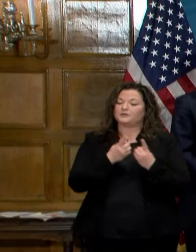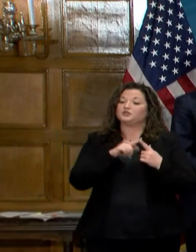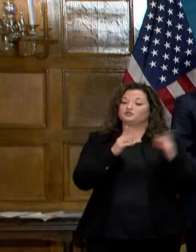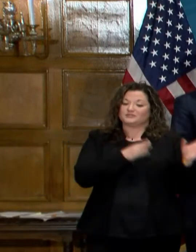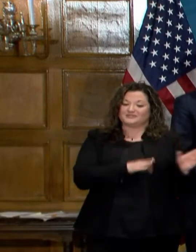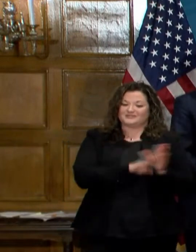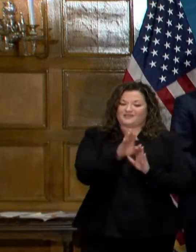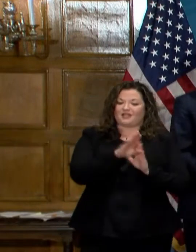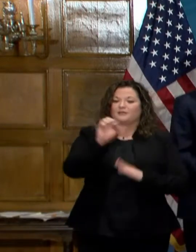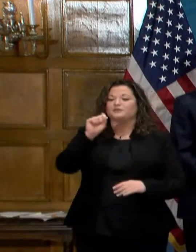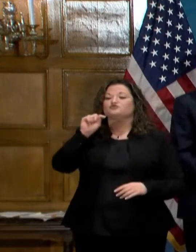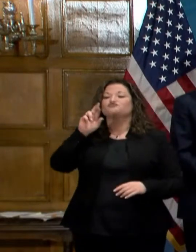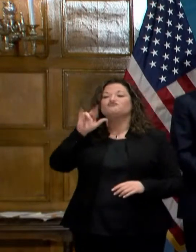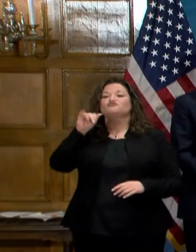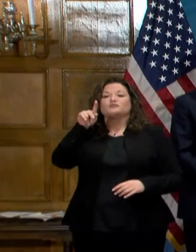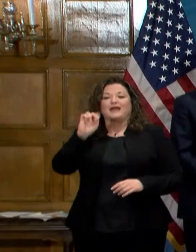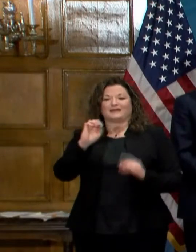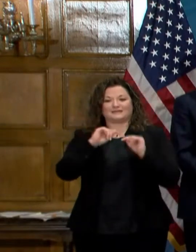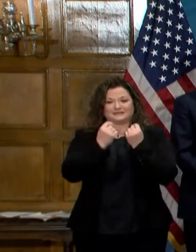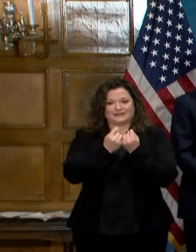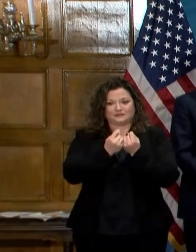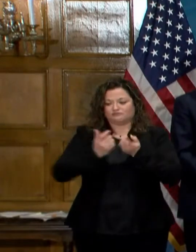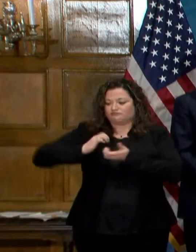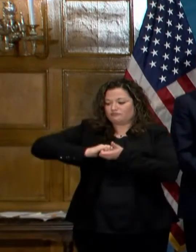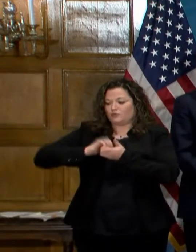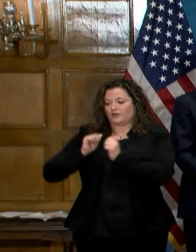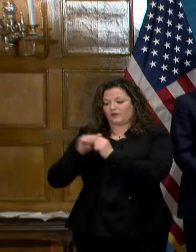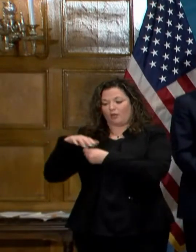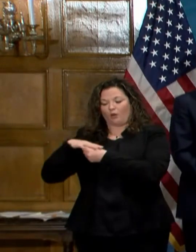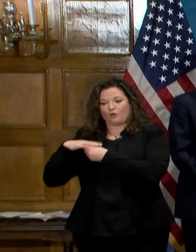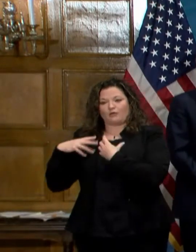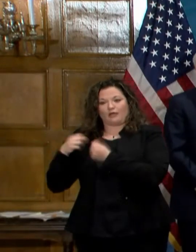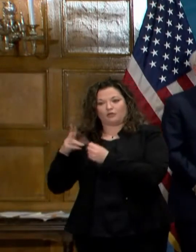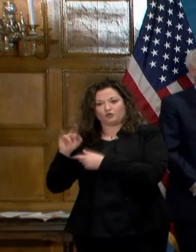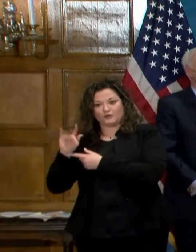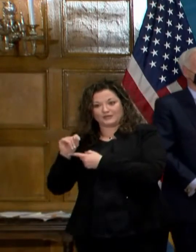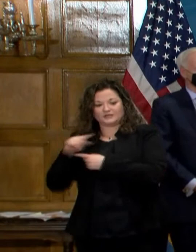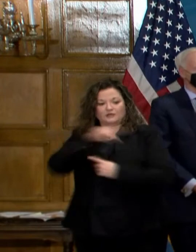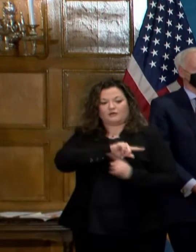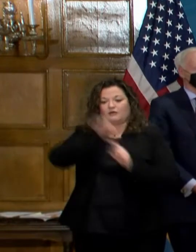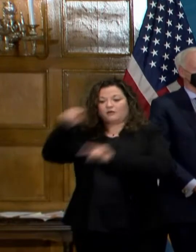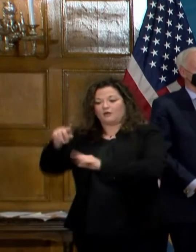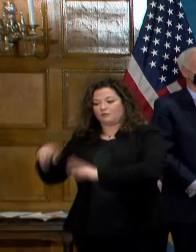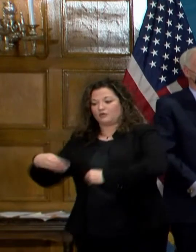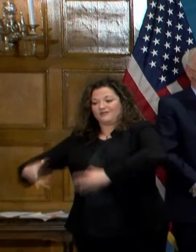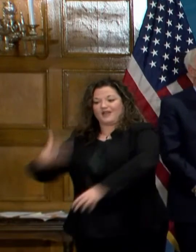strike teams, with our local health units to go into a community and provide those